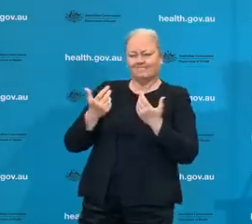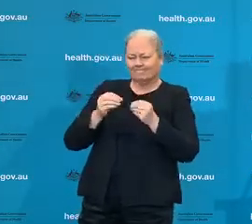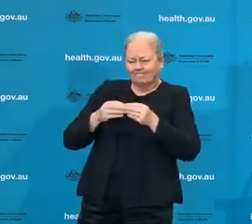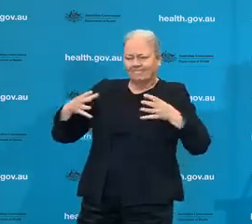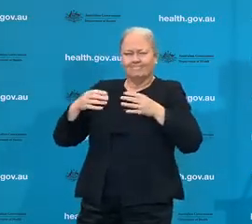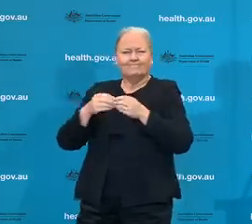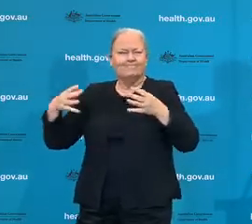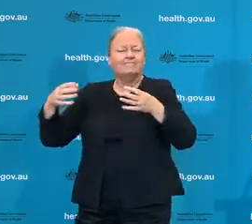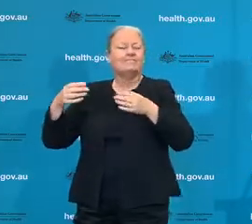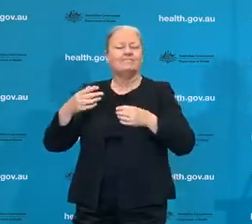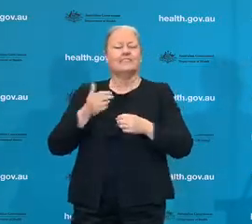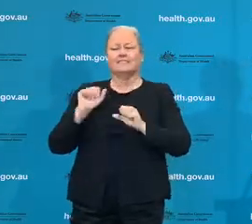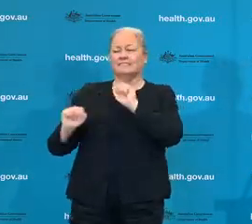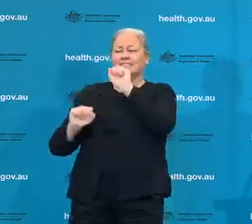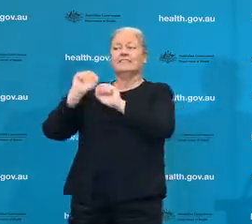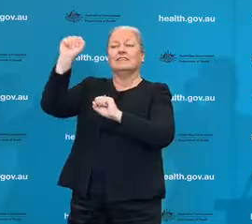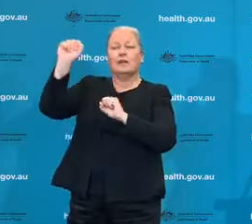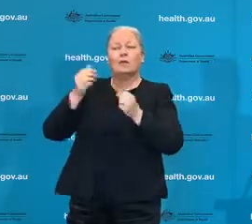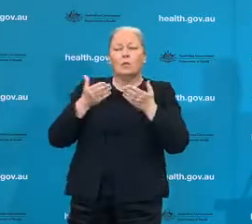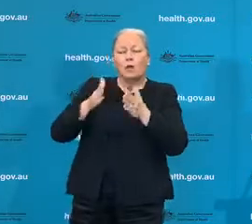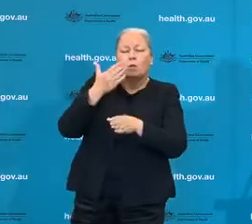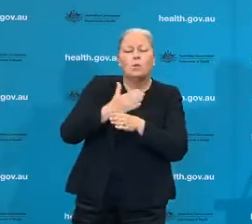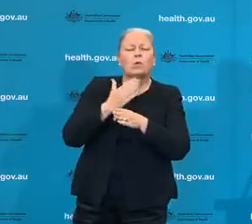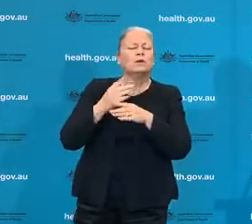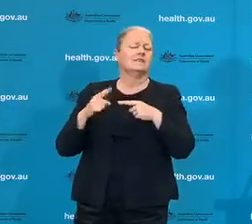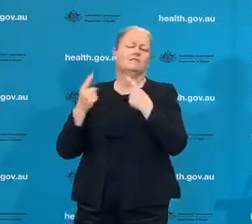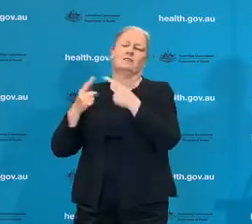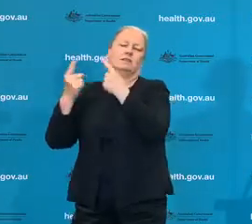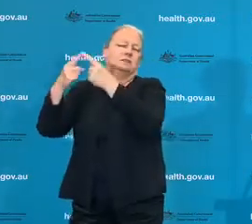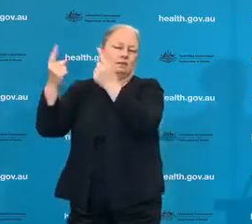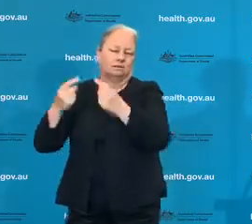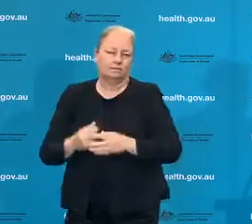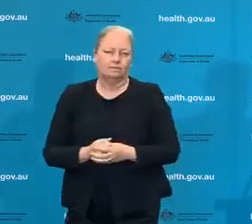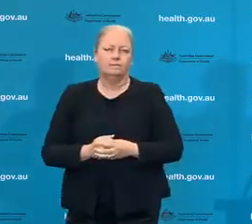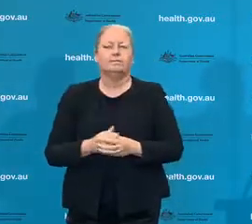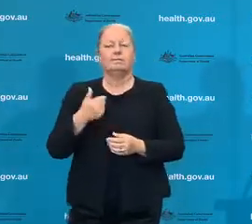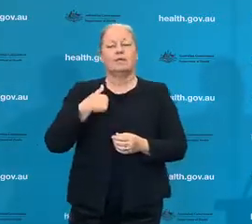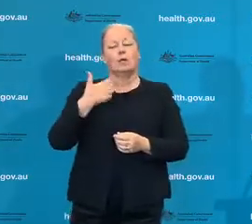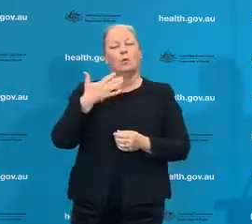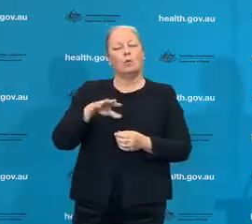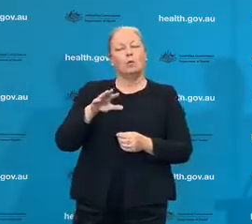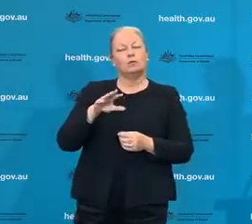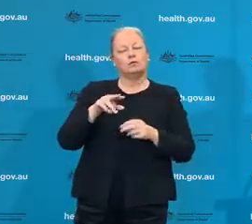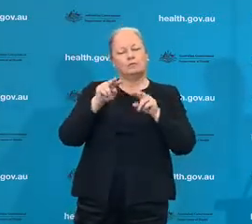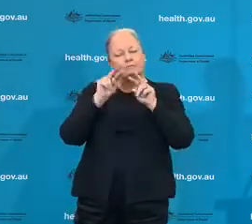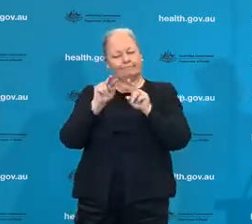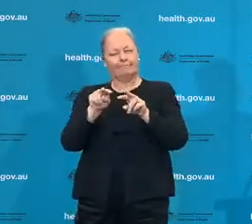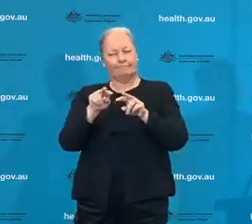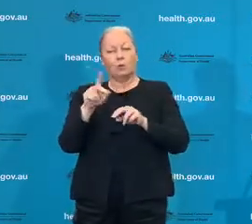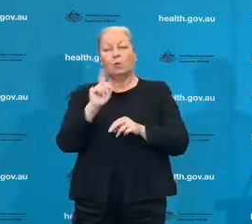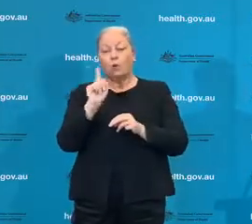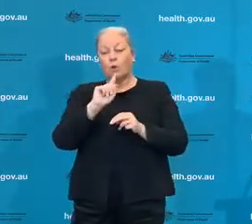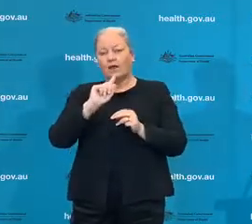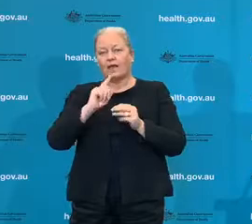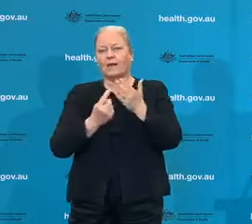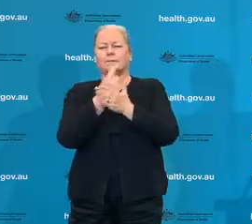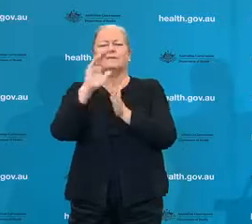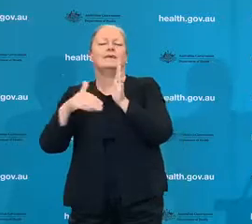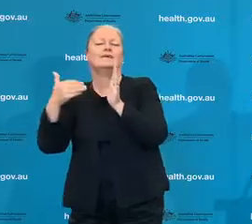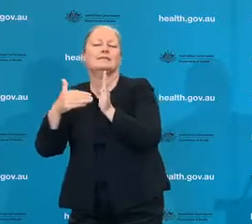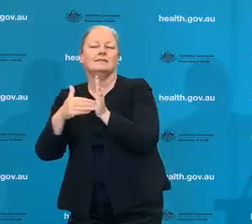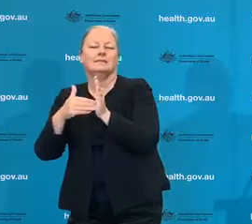own ways from different state to different state. I wanted to focus on the outcomes that we at the Federal